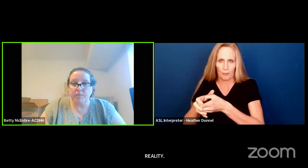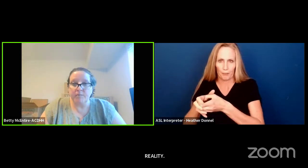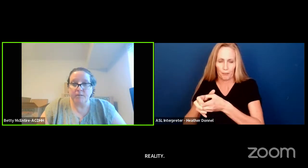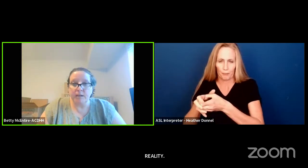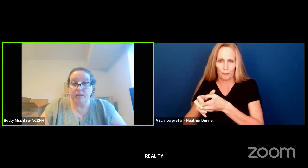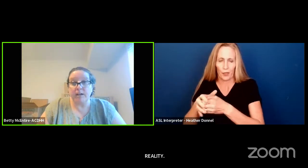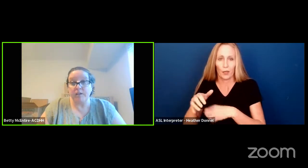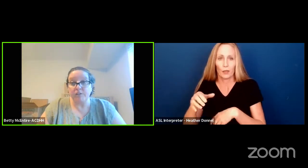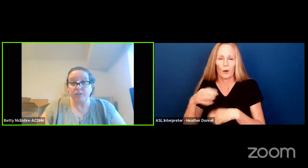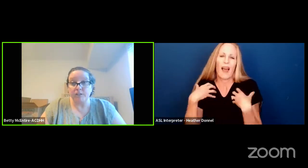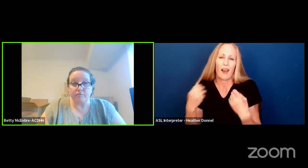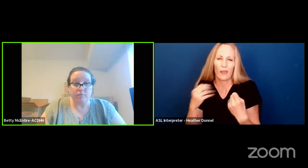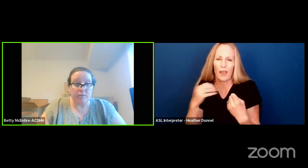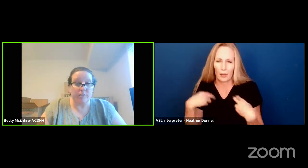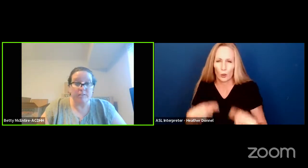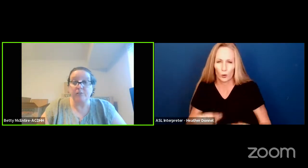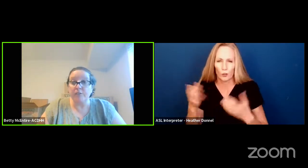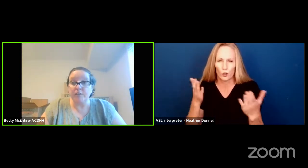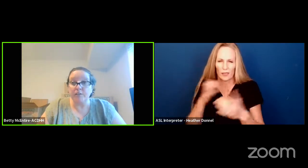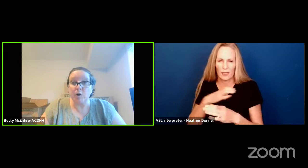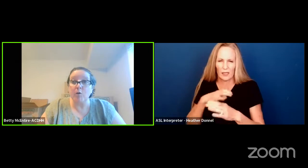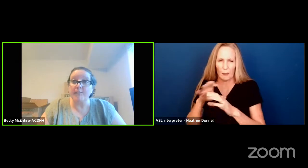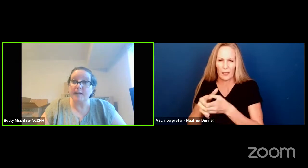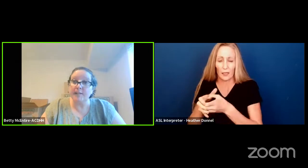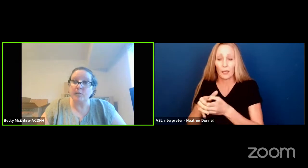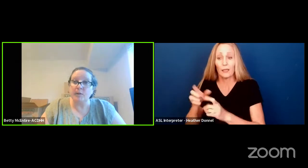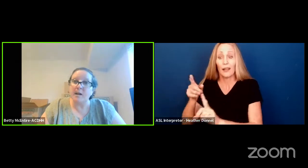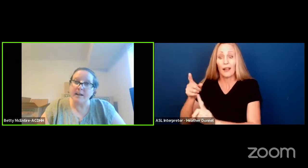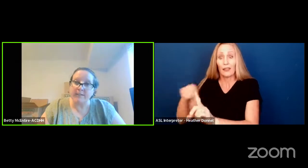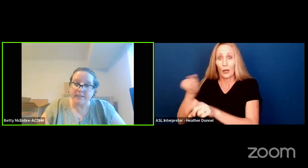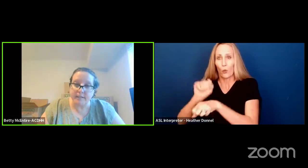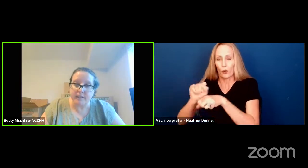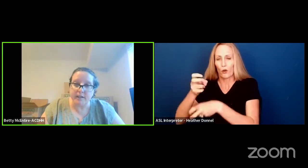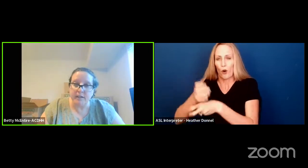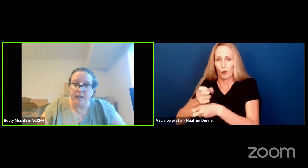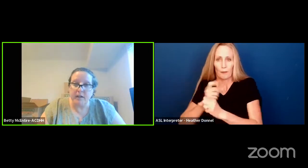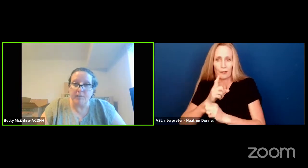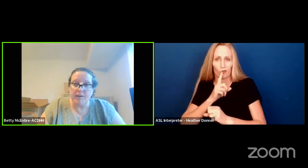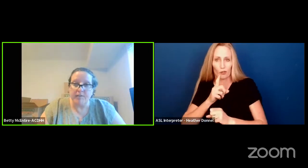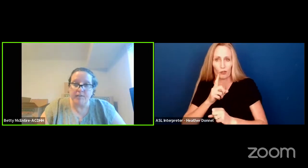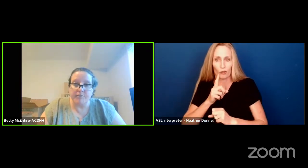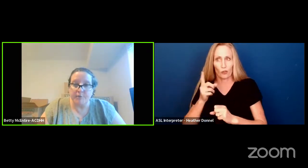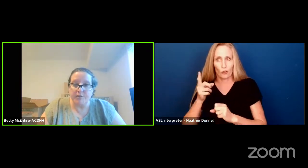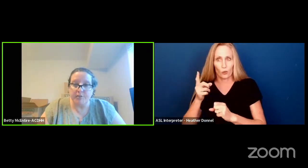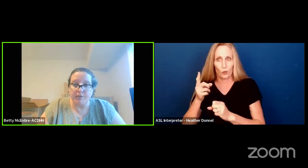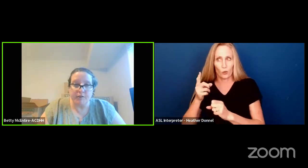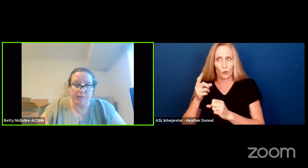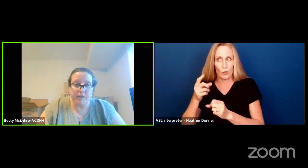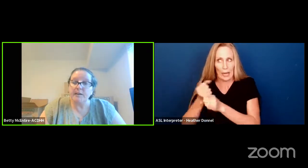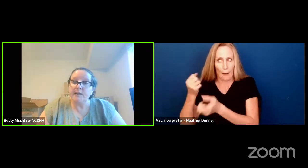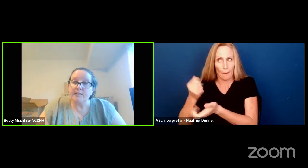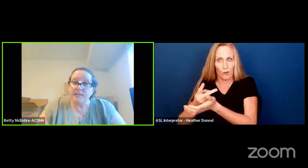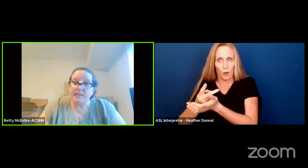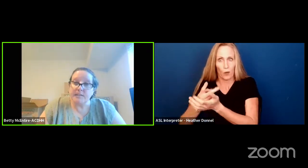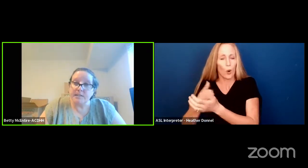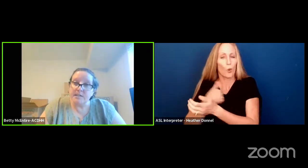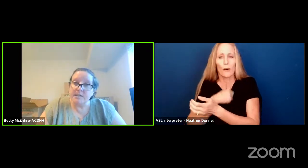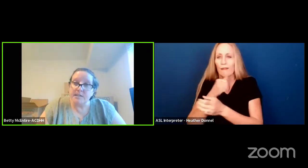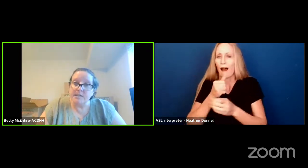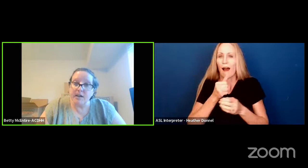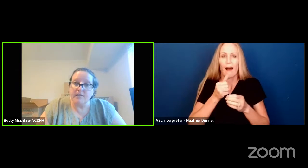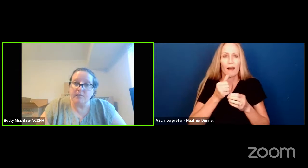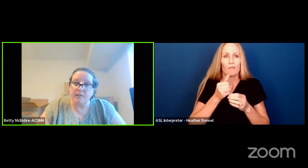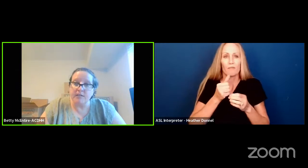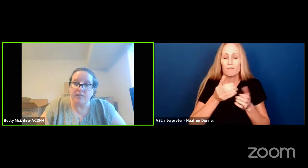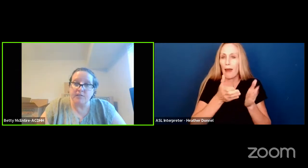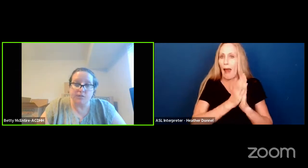and actually realization of the oversight that we're not asking about this information from any of the state